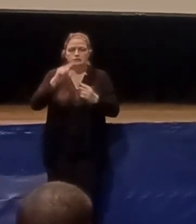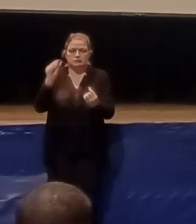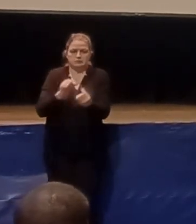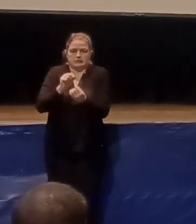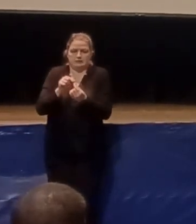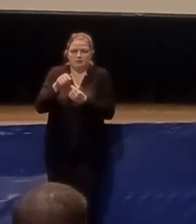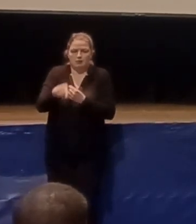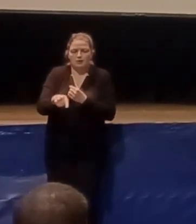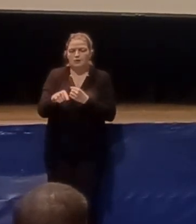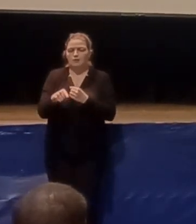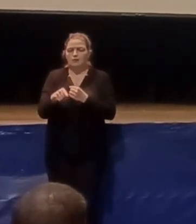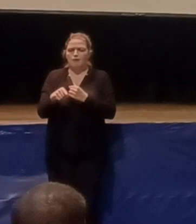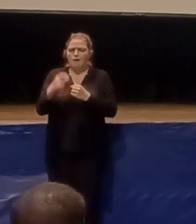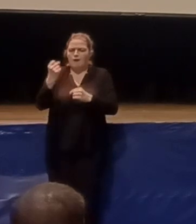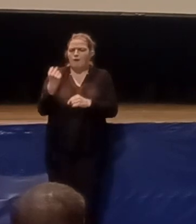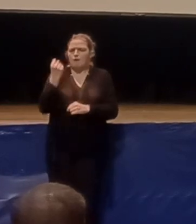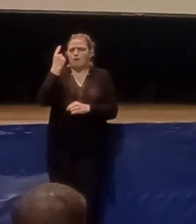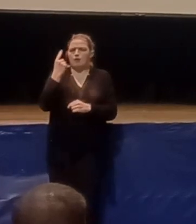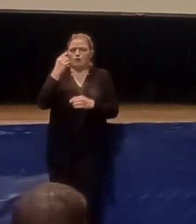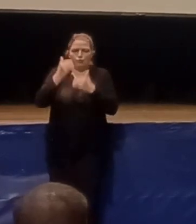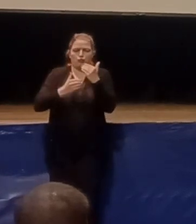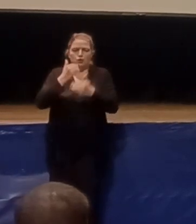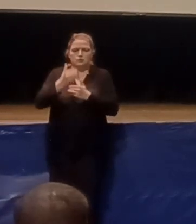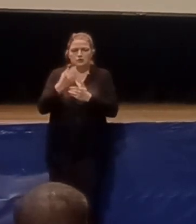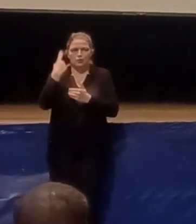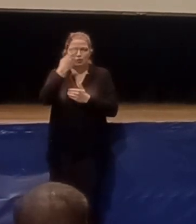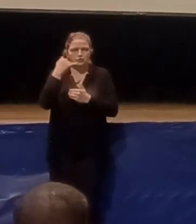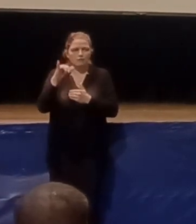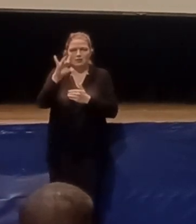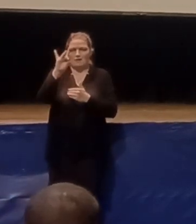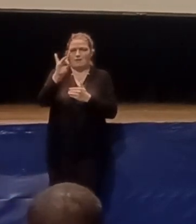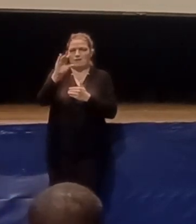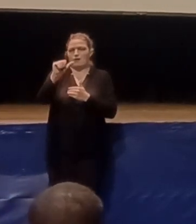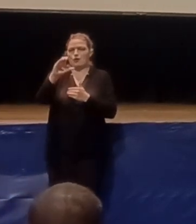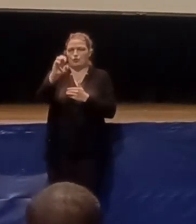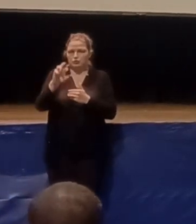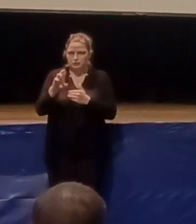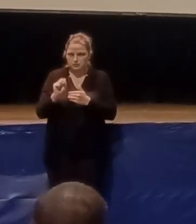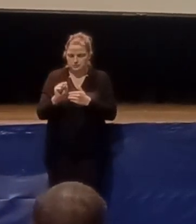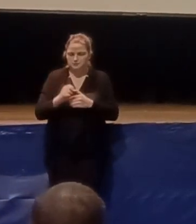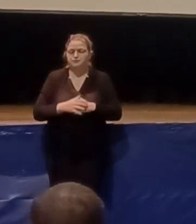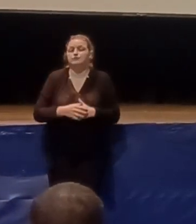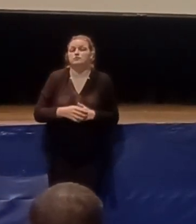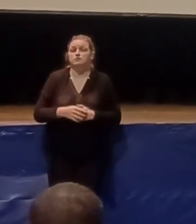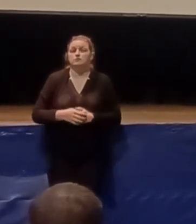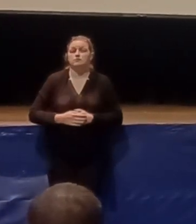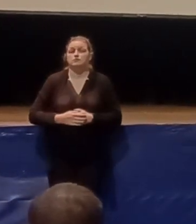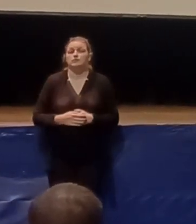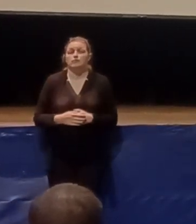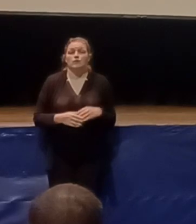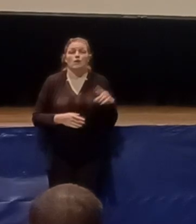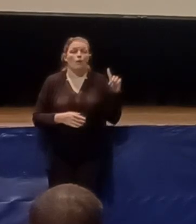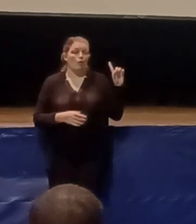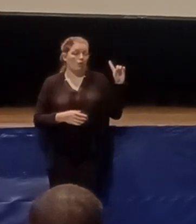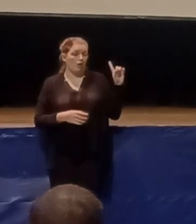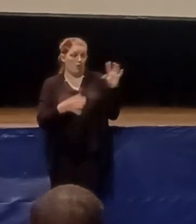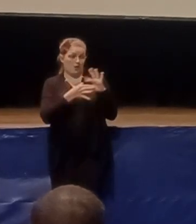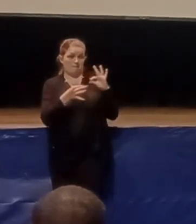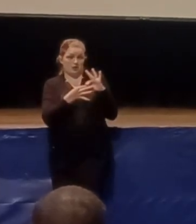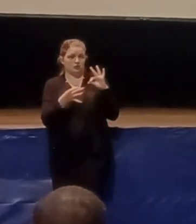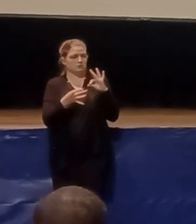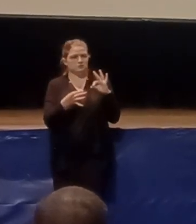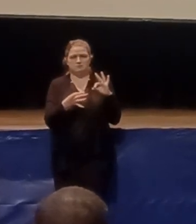specifically understand what the process is for those 8 acres. And the one thing that I want to call out here is that there's been